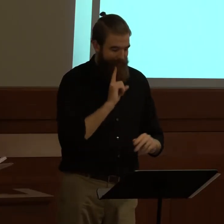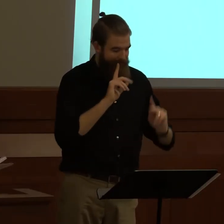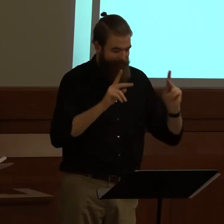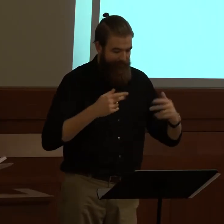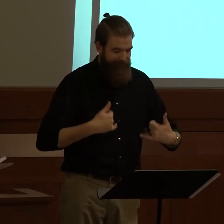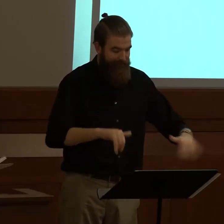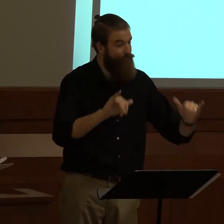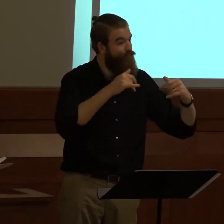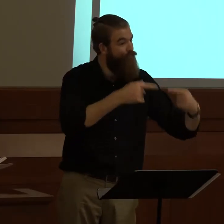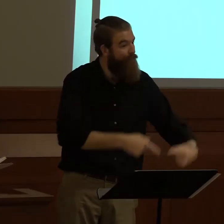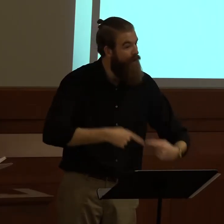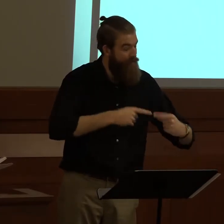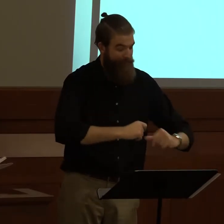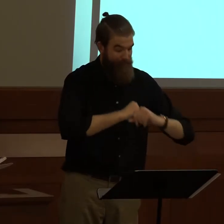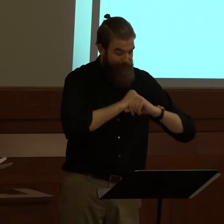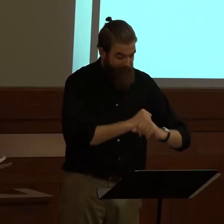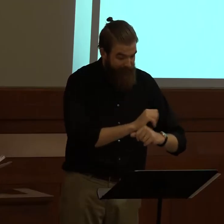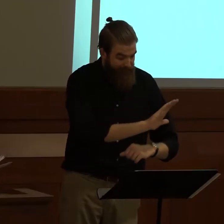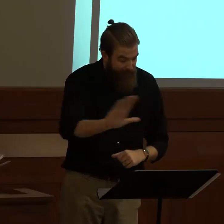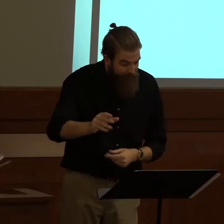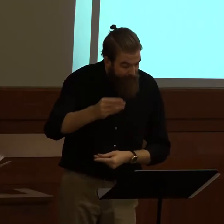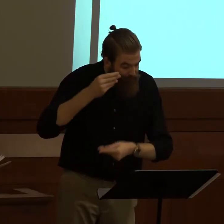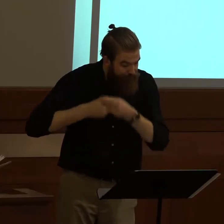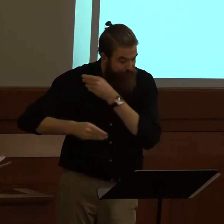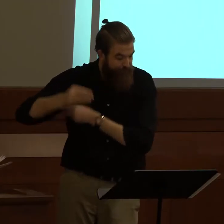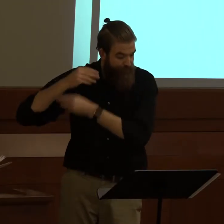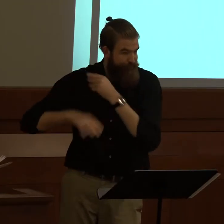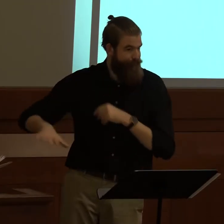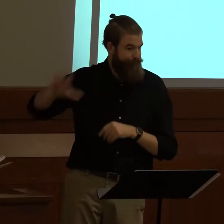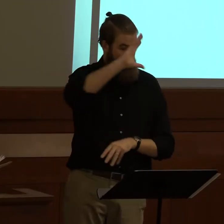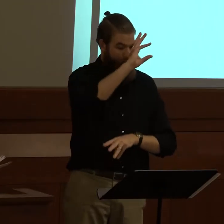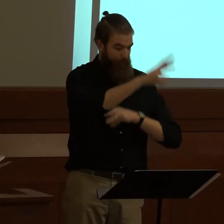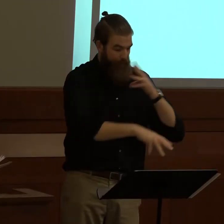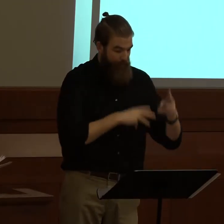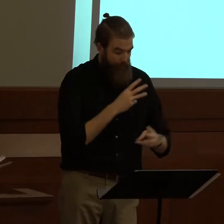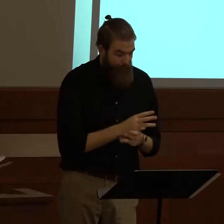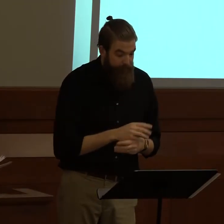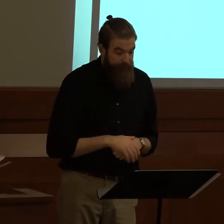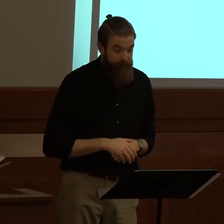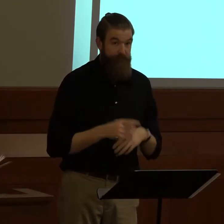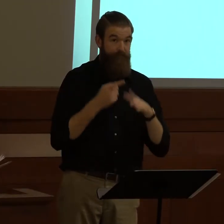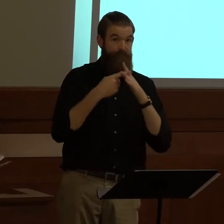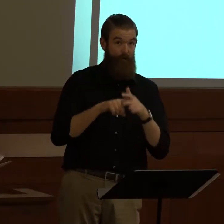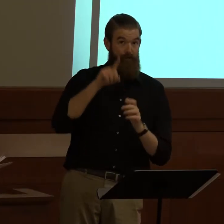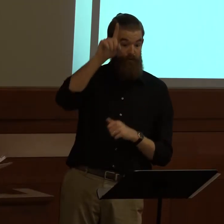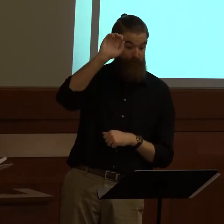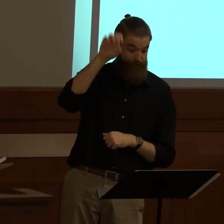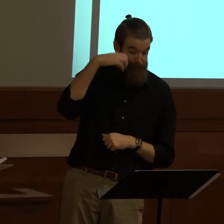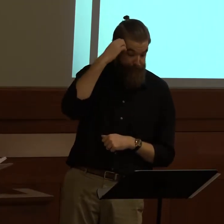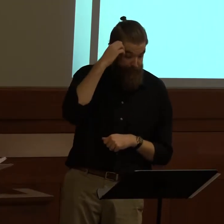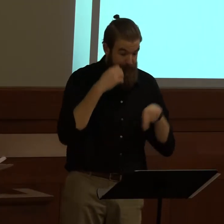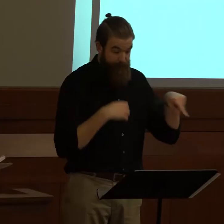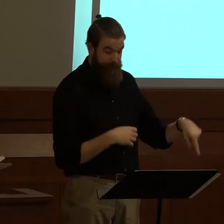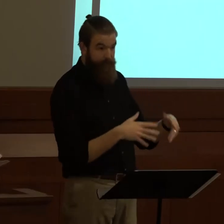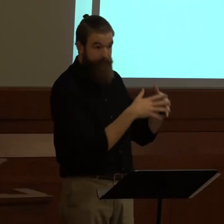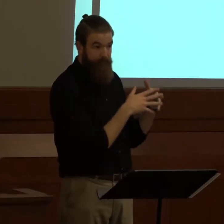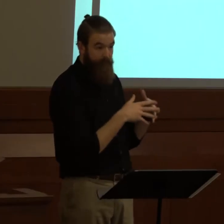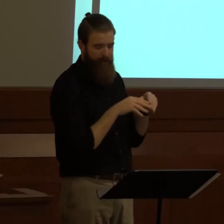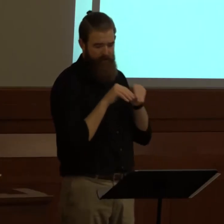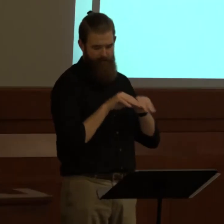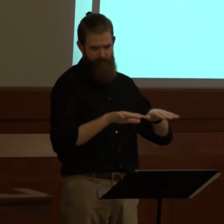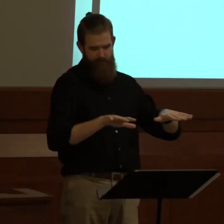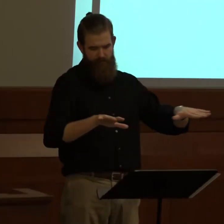and Africa, a strikingly similar historical pattern recurred in many different nations. In the most